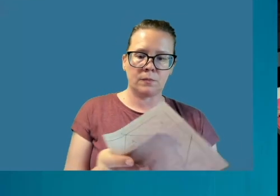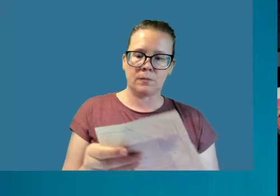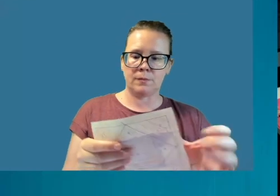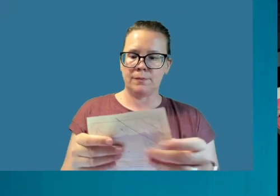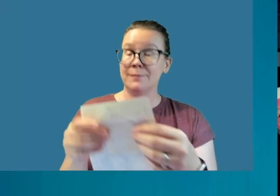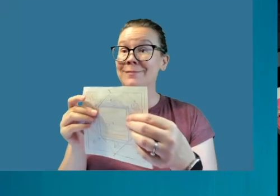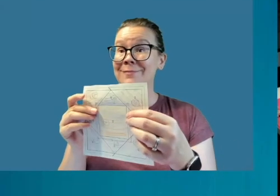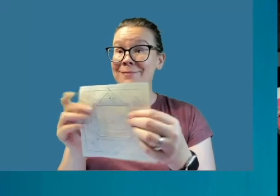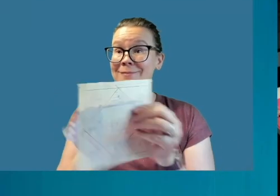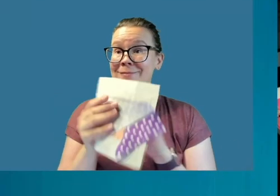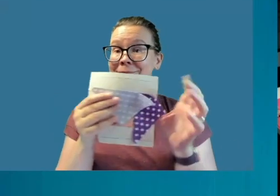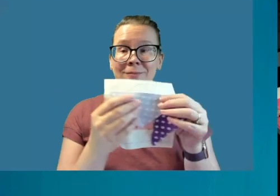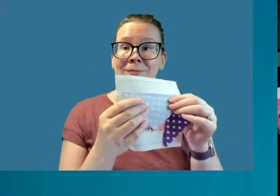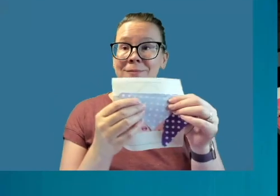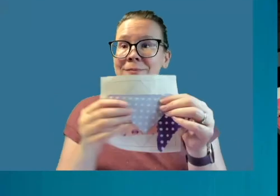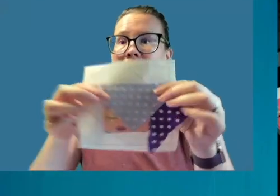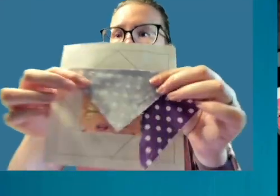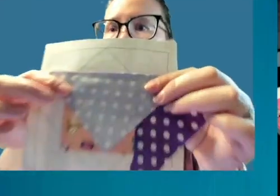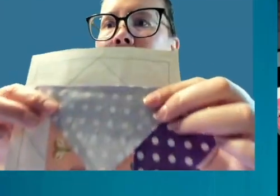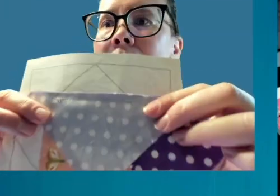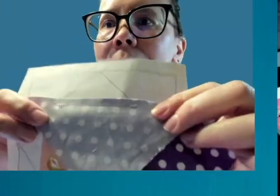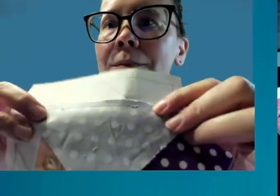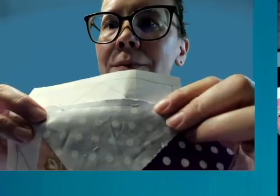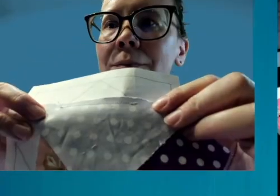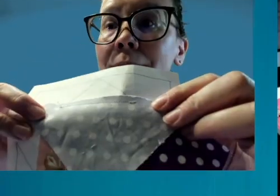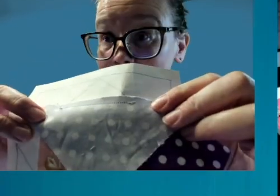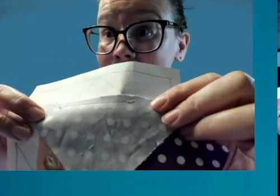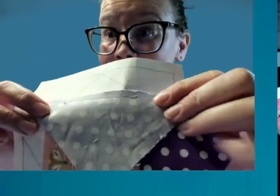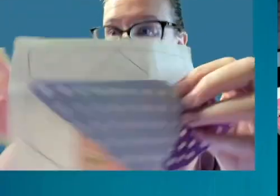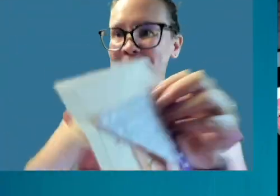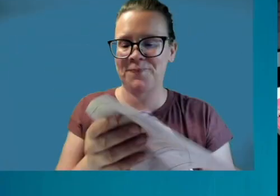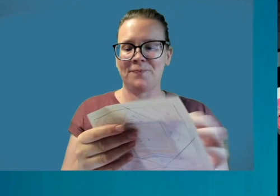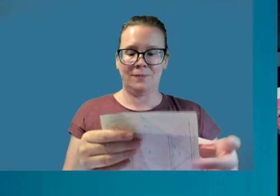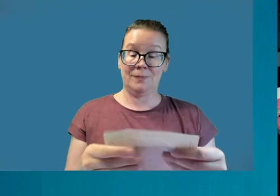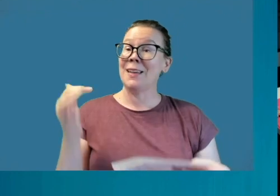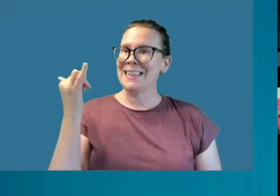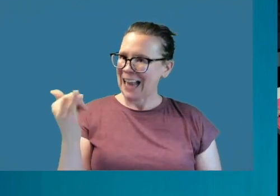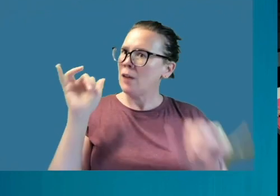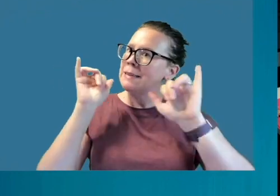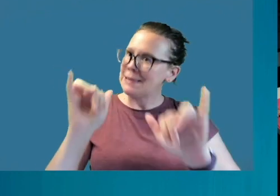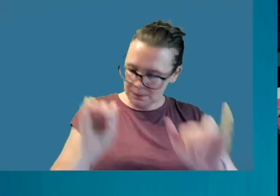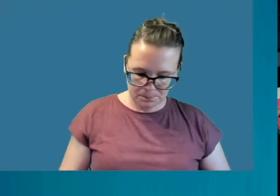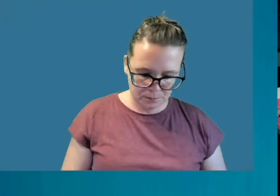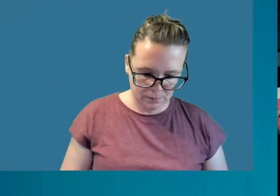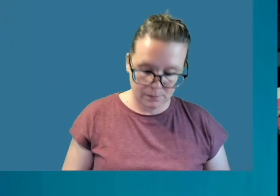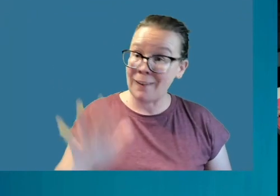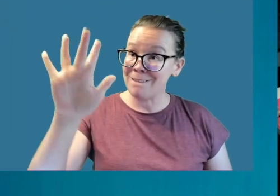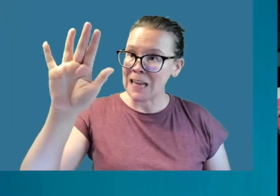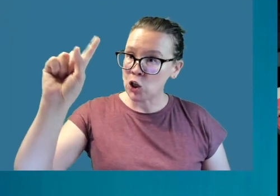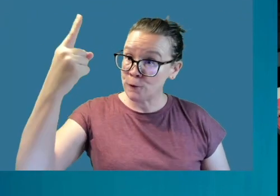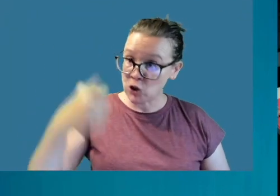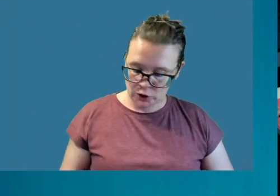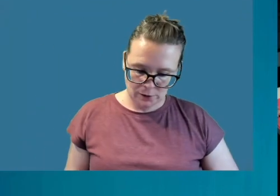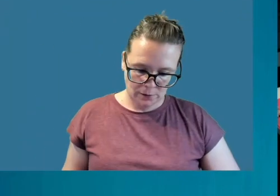Okay, so I have my second piece sewn on, and you can see where I stitched. And then we are going to fold